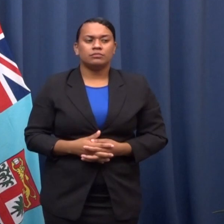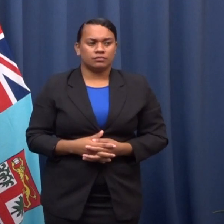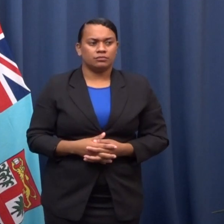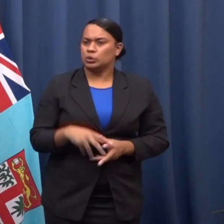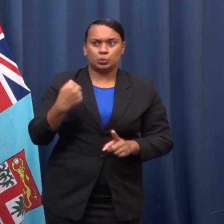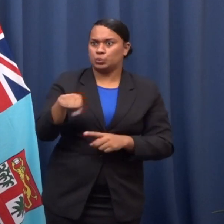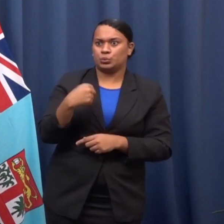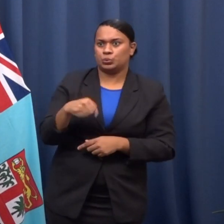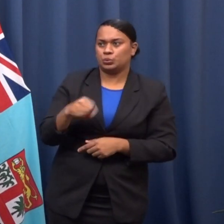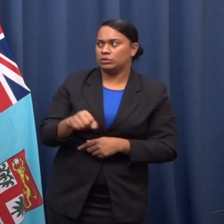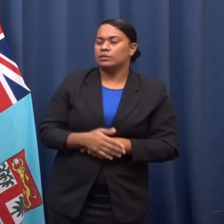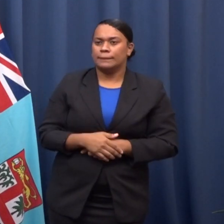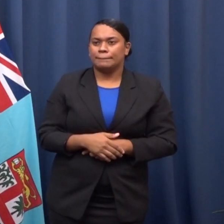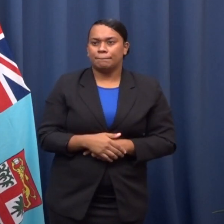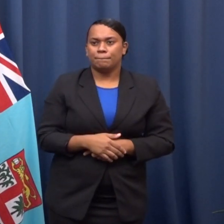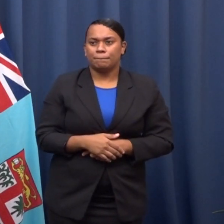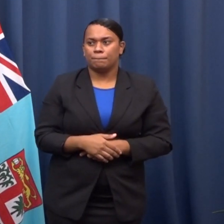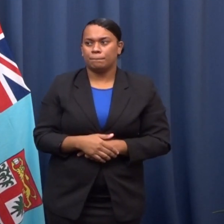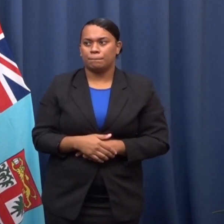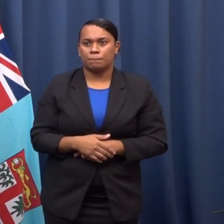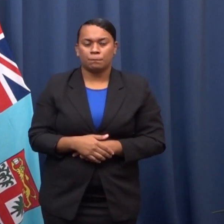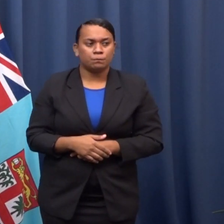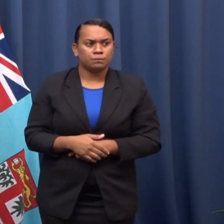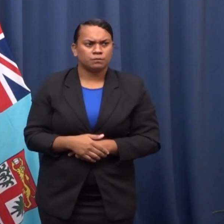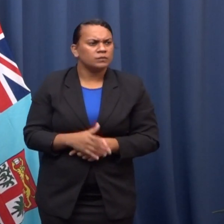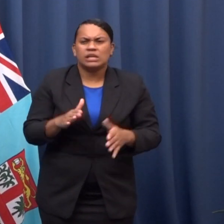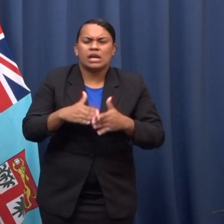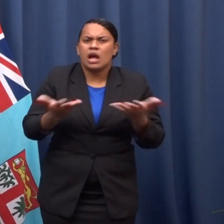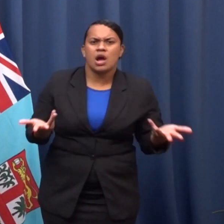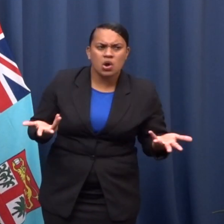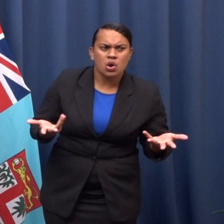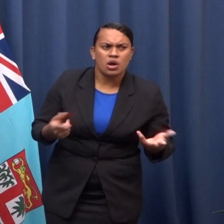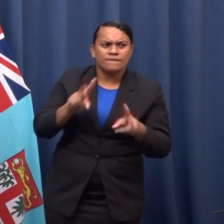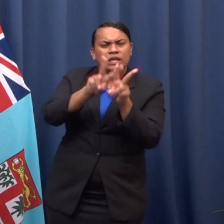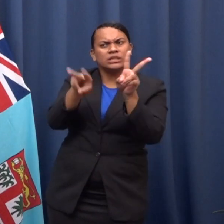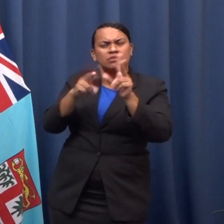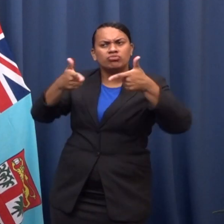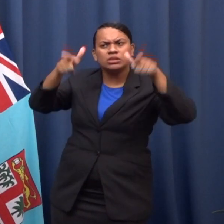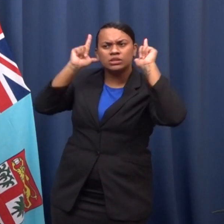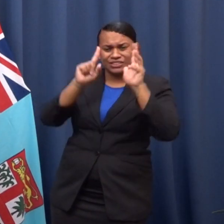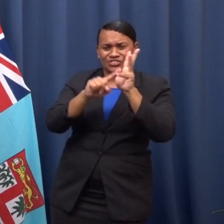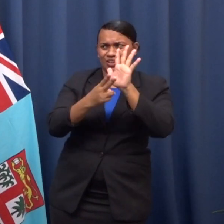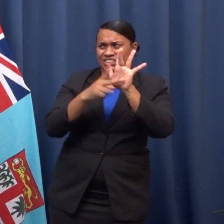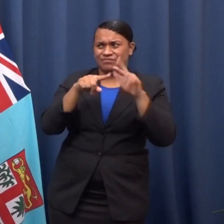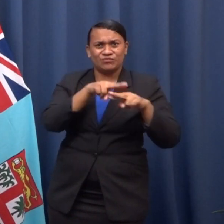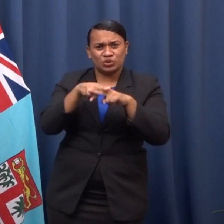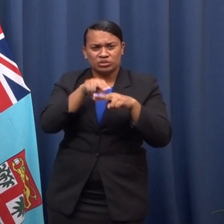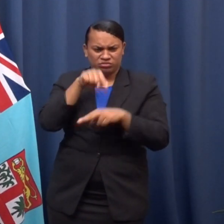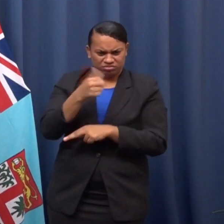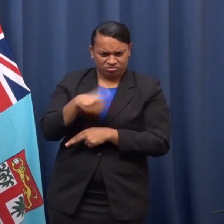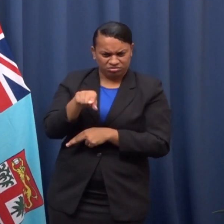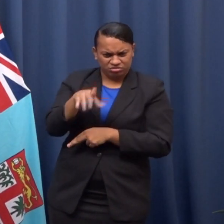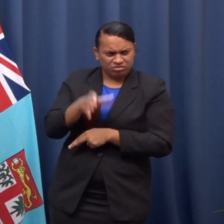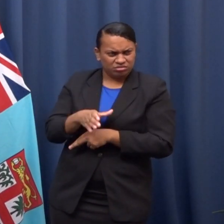So would you elaborate on how exactly the Vice Chancellor got past the restrictions? Police officers man those points.